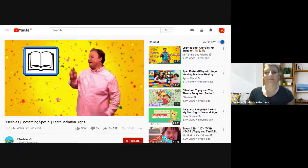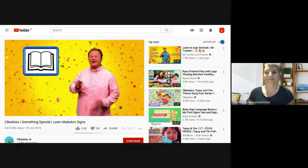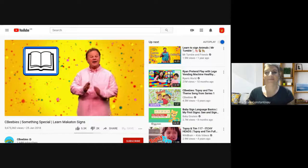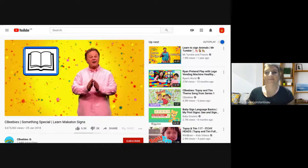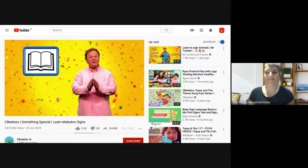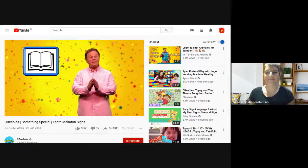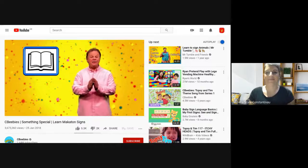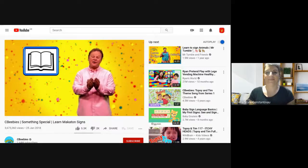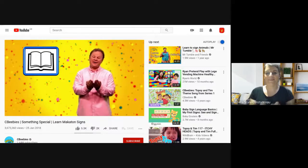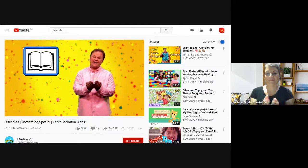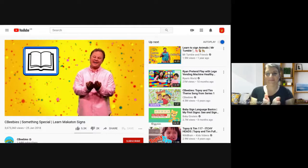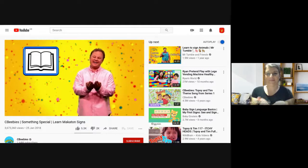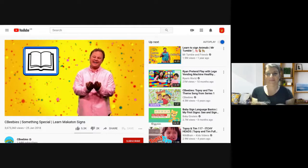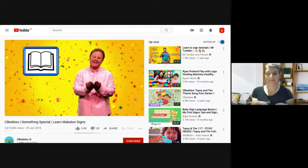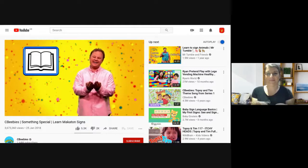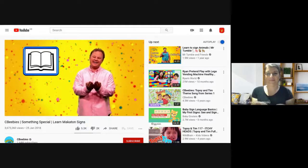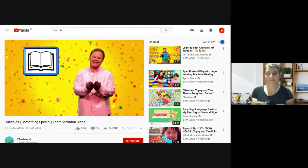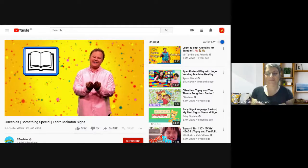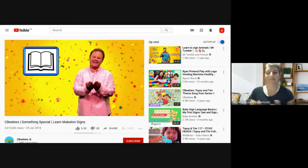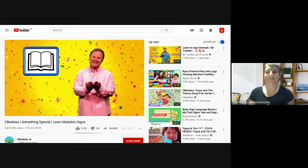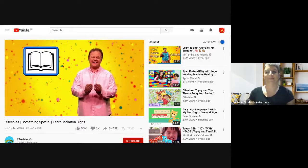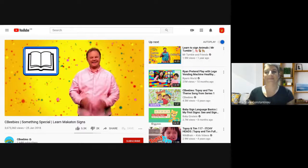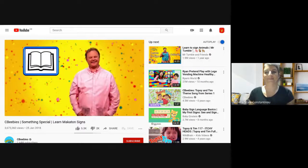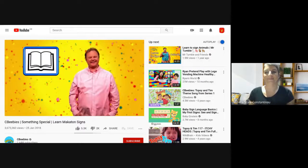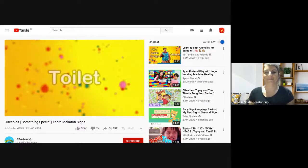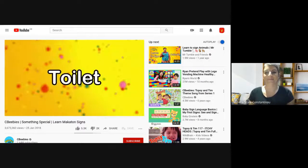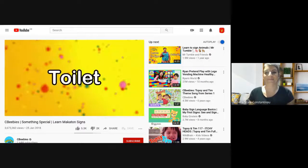Look. Book.